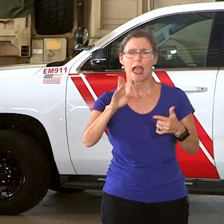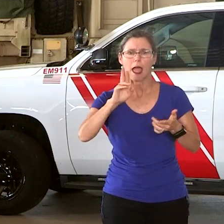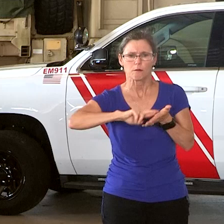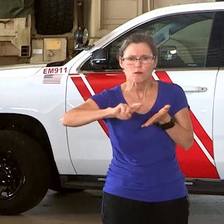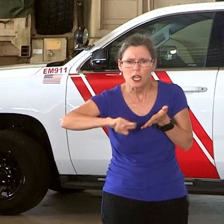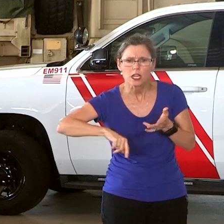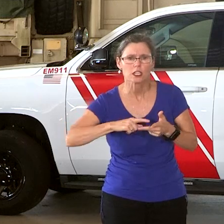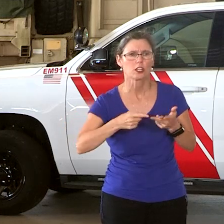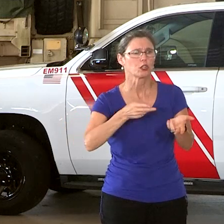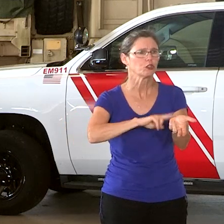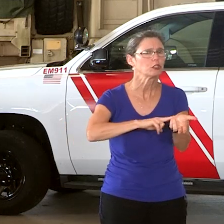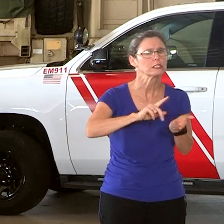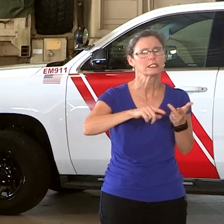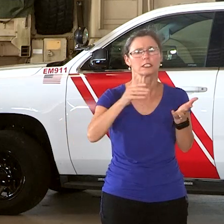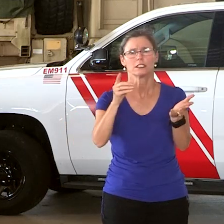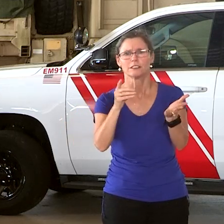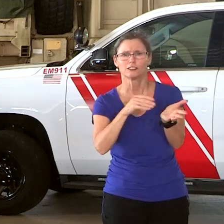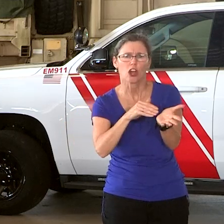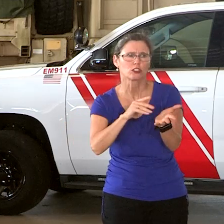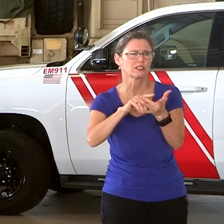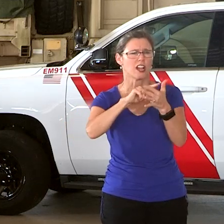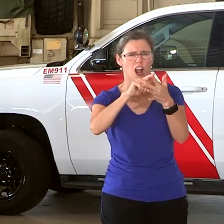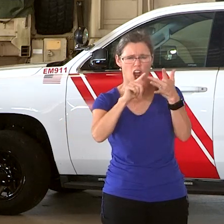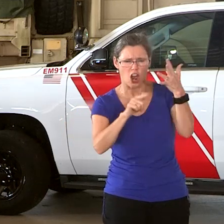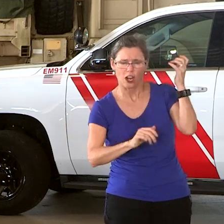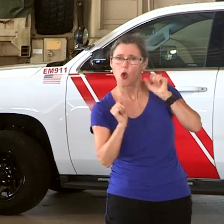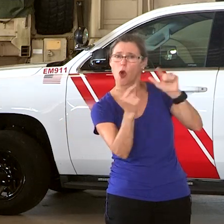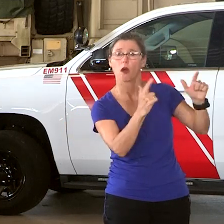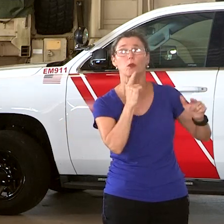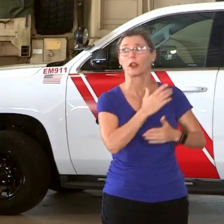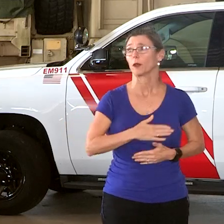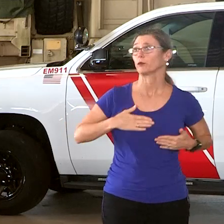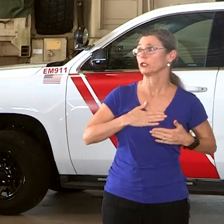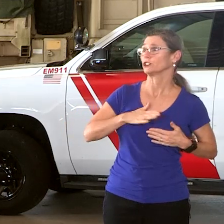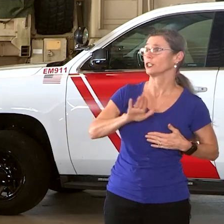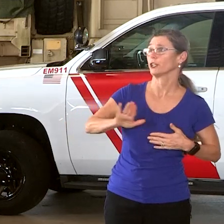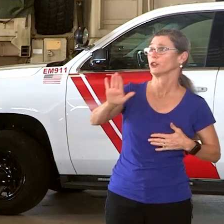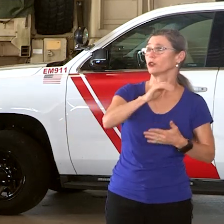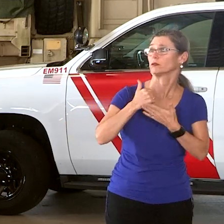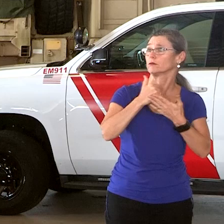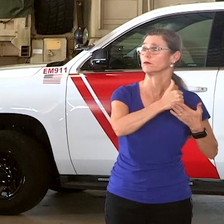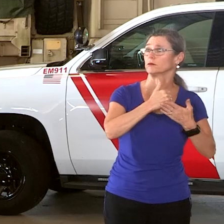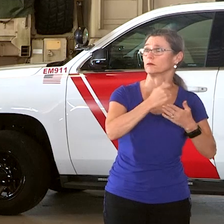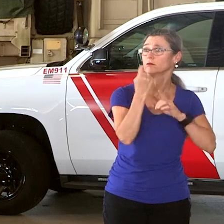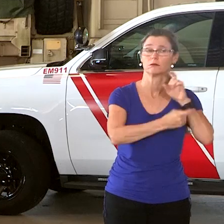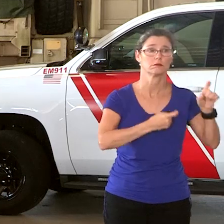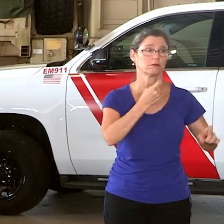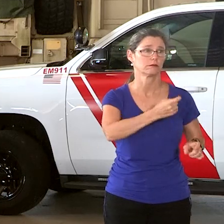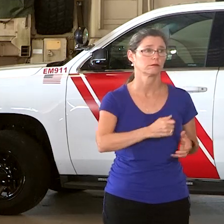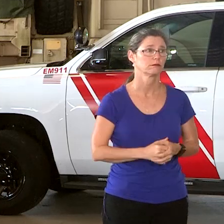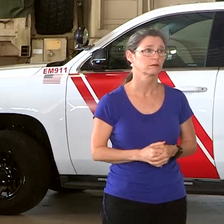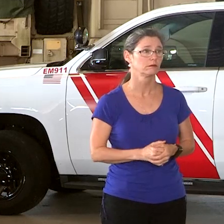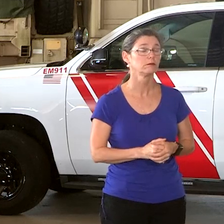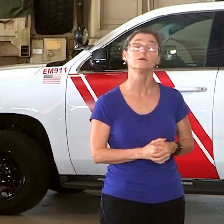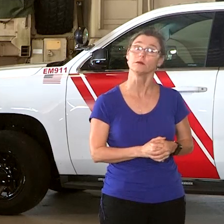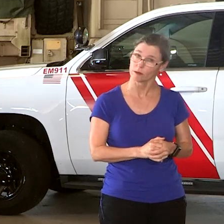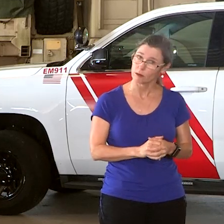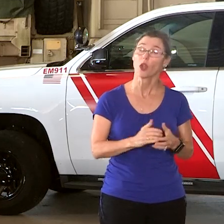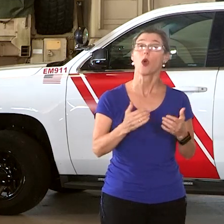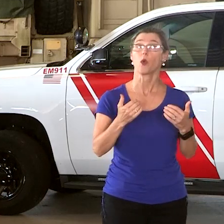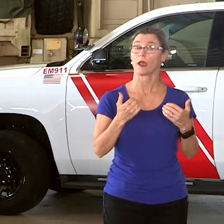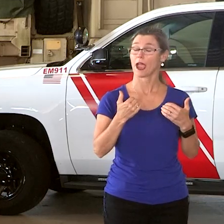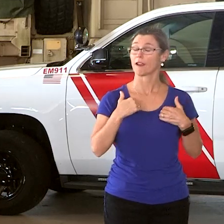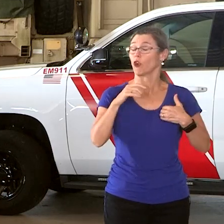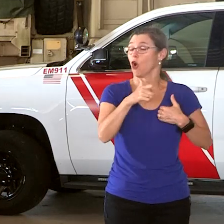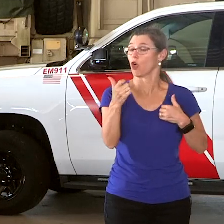nurses, doctors. Everybody is appreciative. I want to echo that we do have ongoing site testing